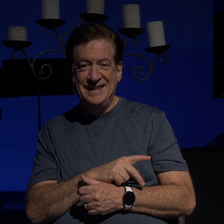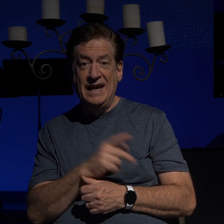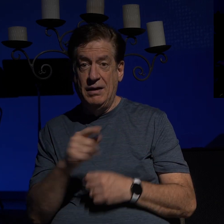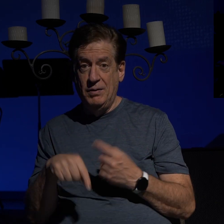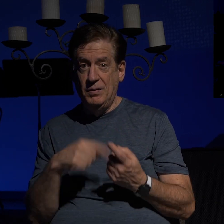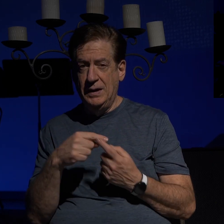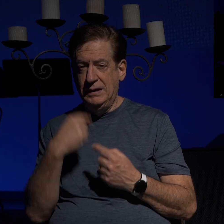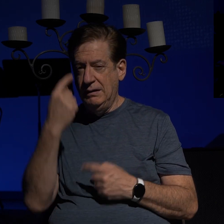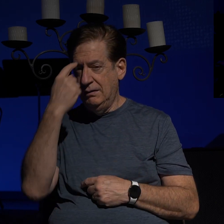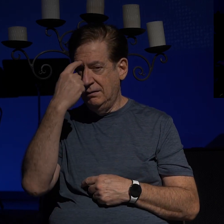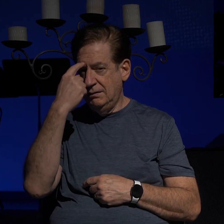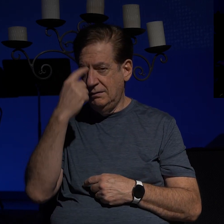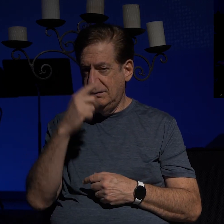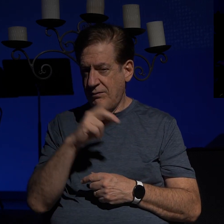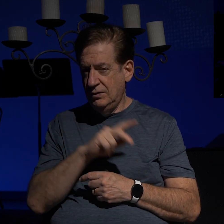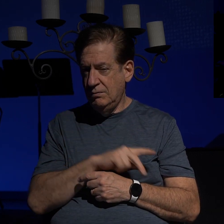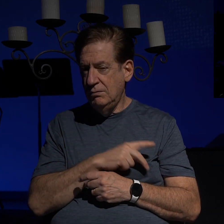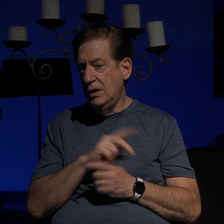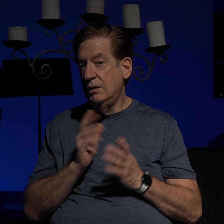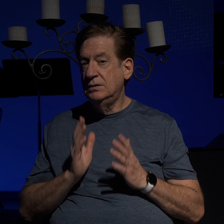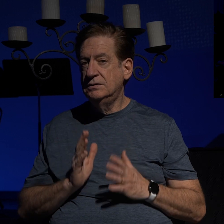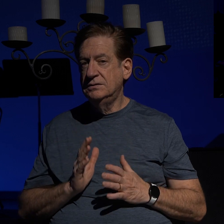And when I think of a poet,